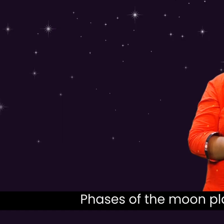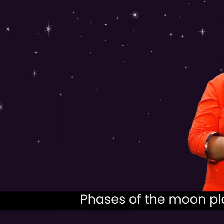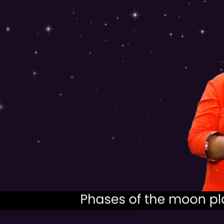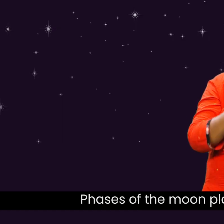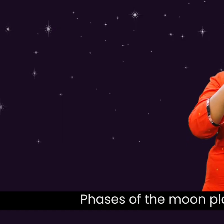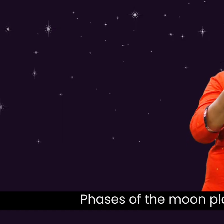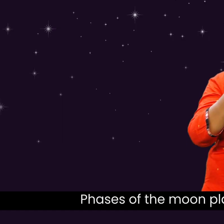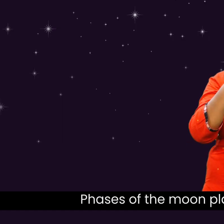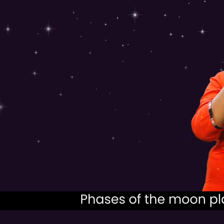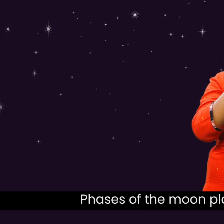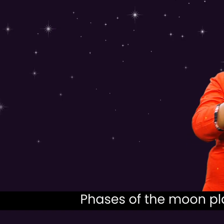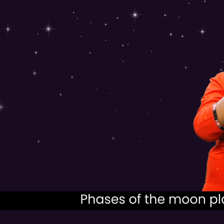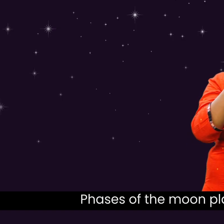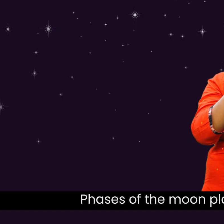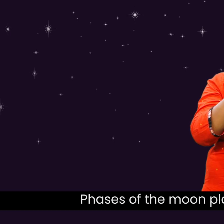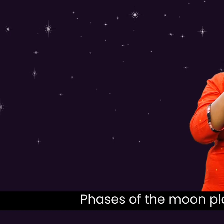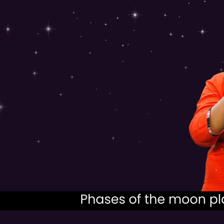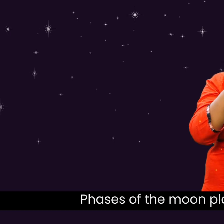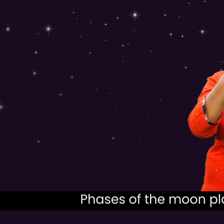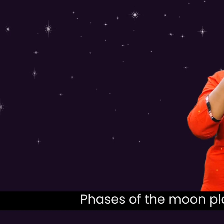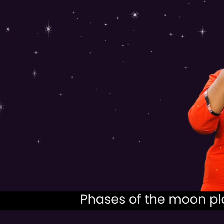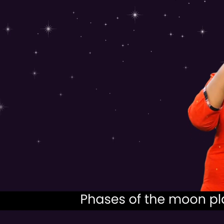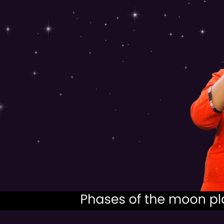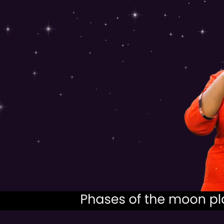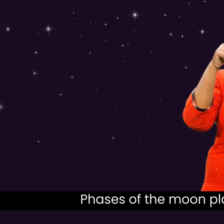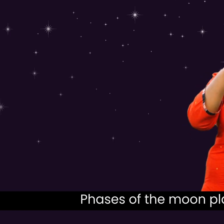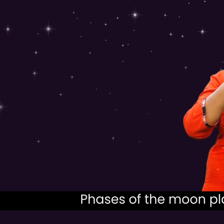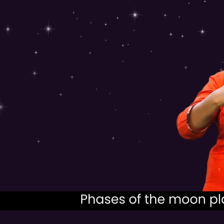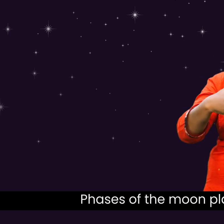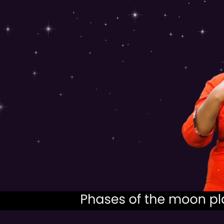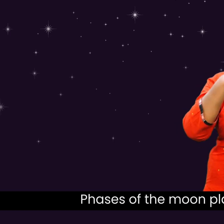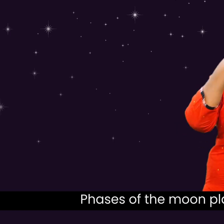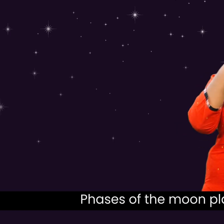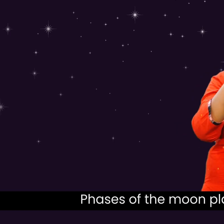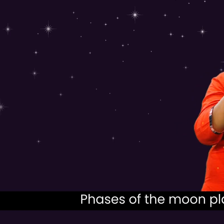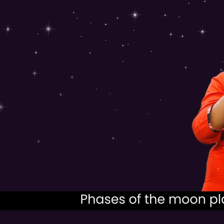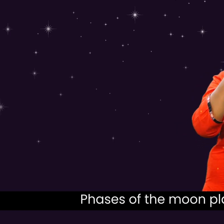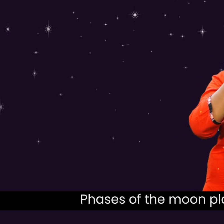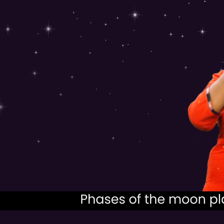Phases of the moon play an important role in our social life.